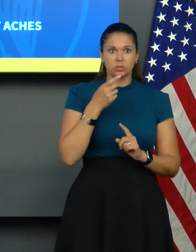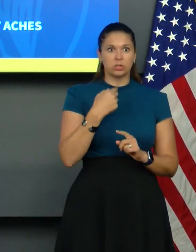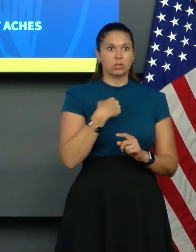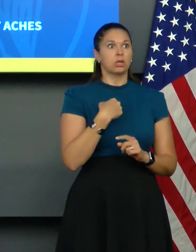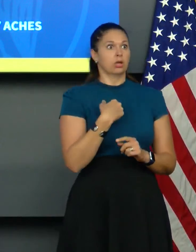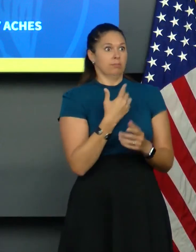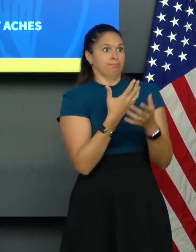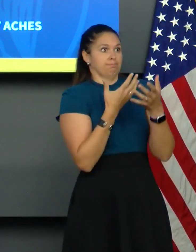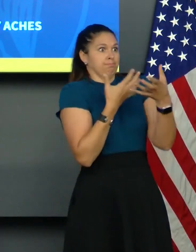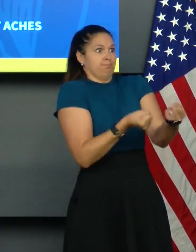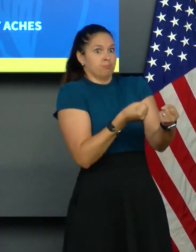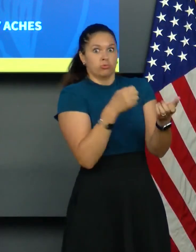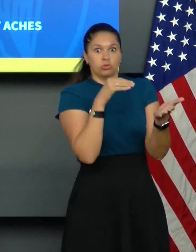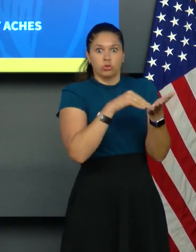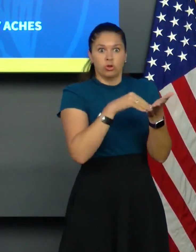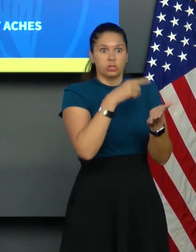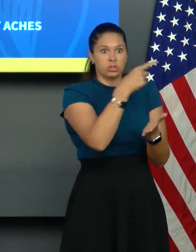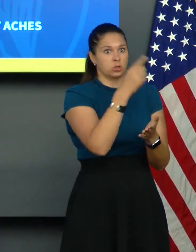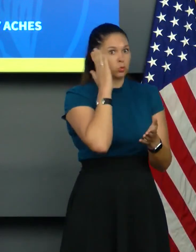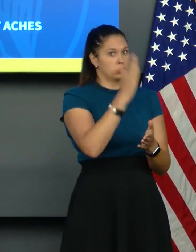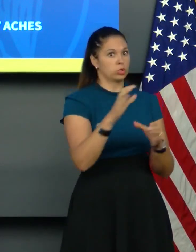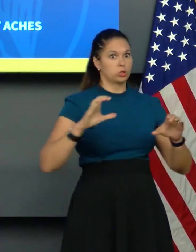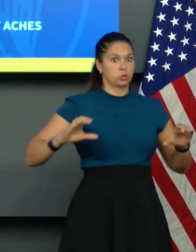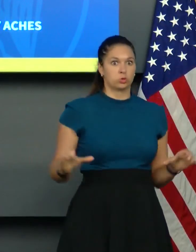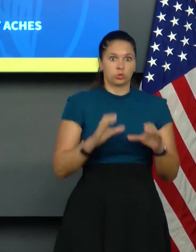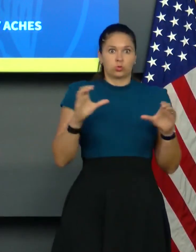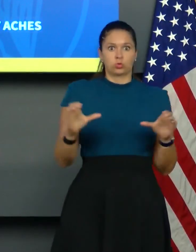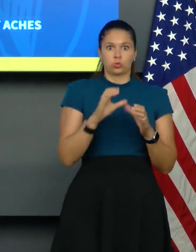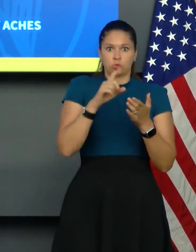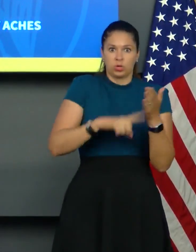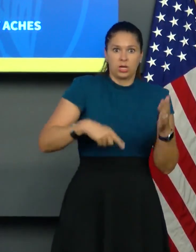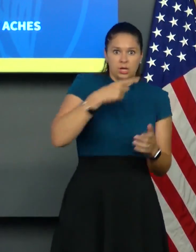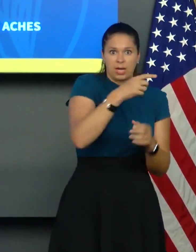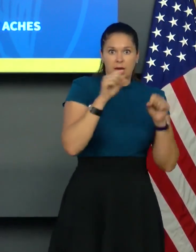the physicians to do everything that they can